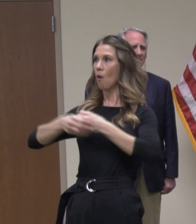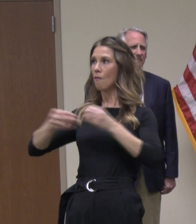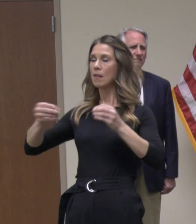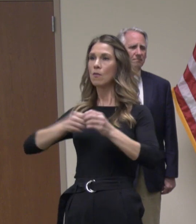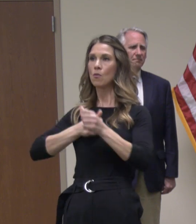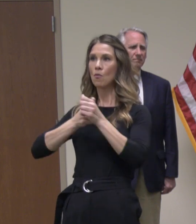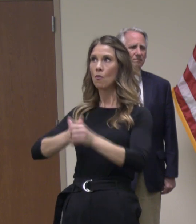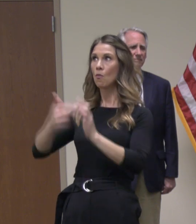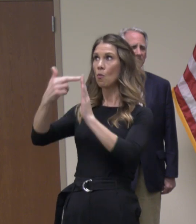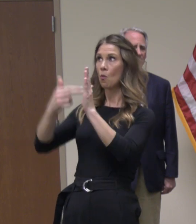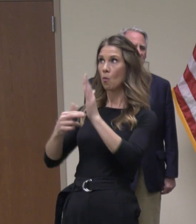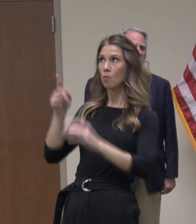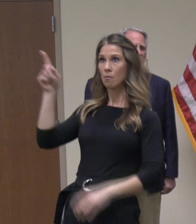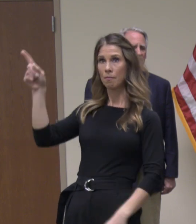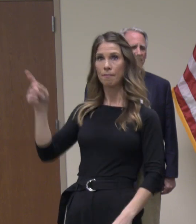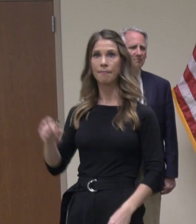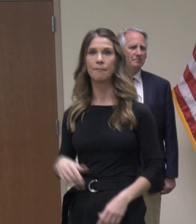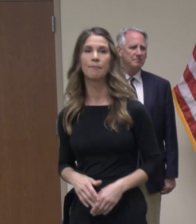with this.